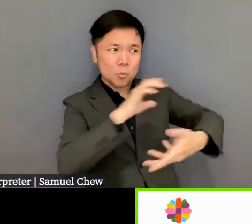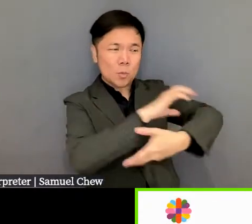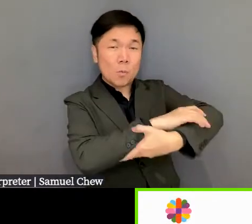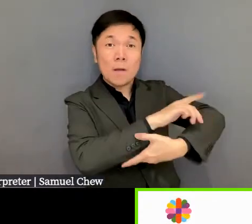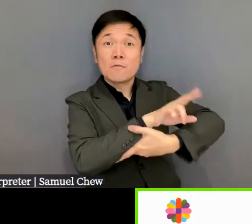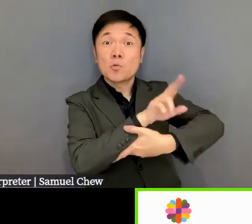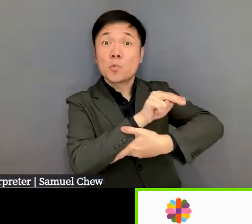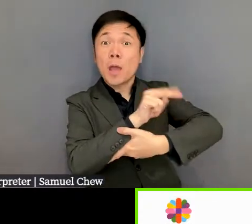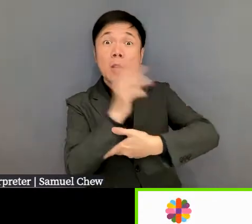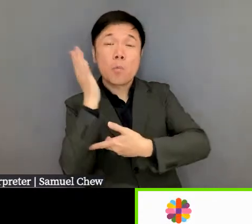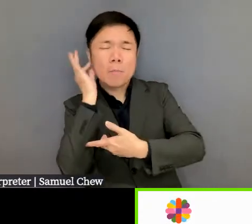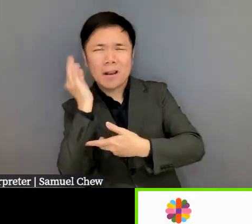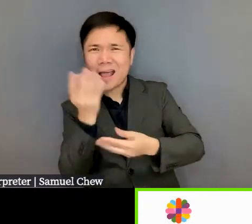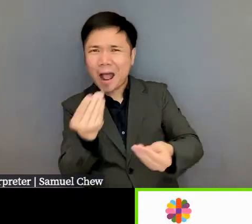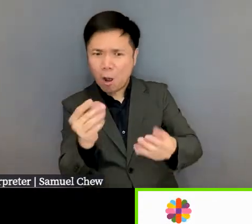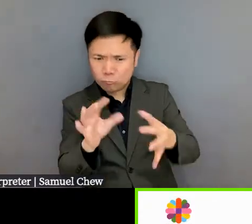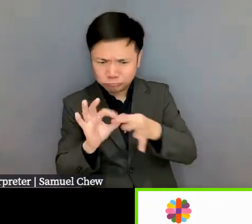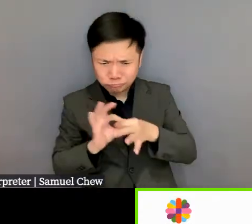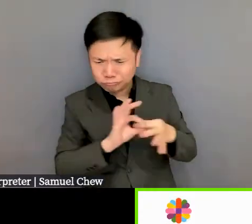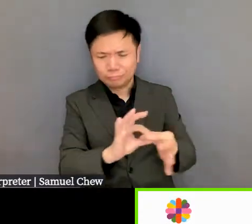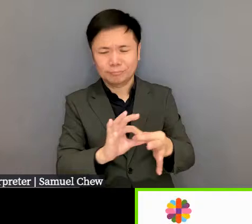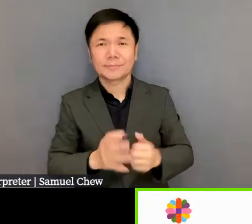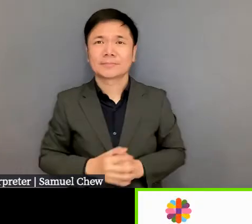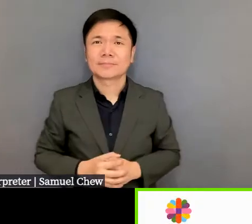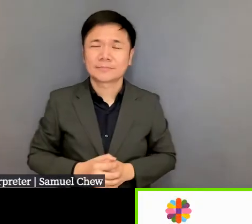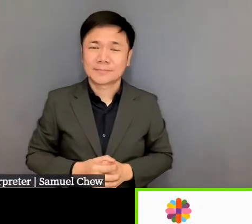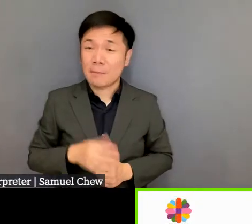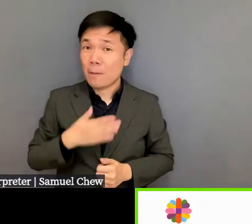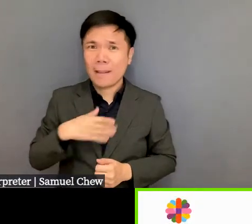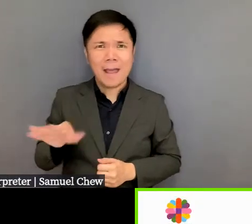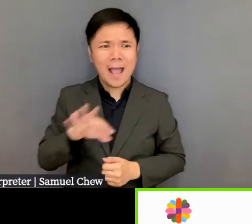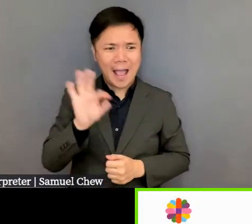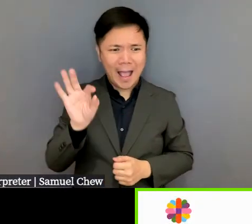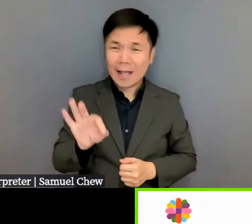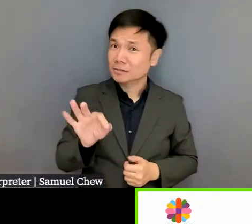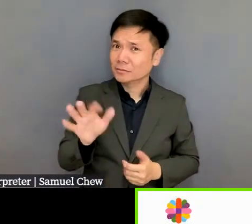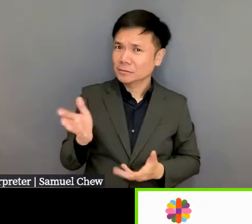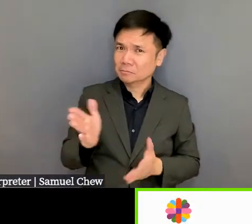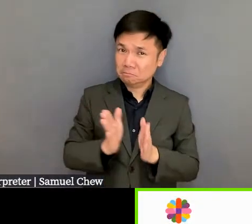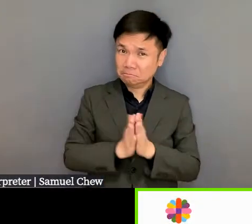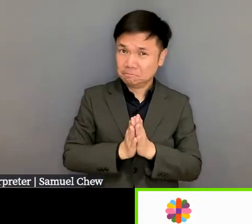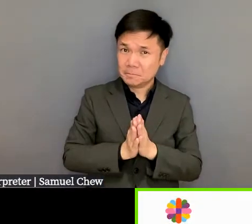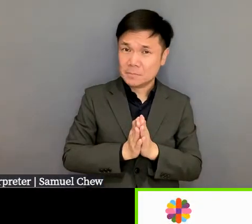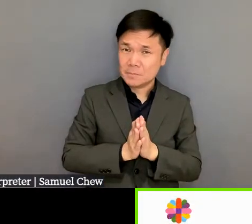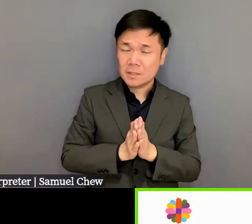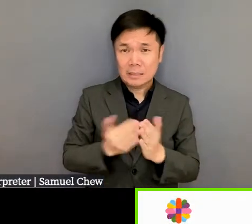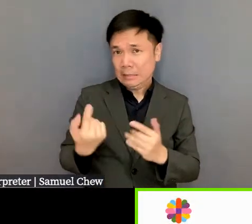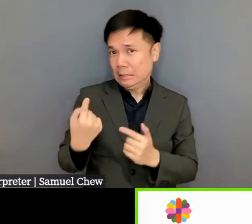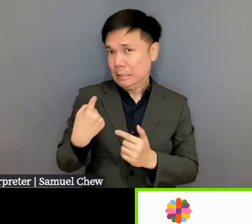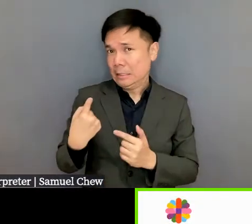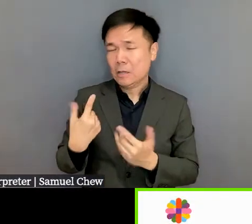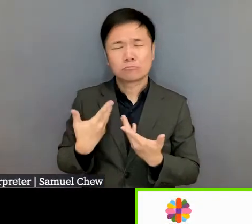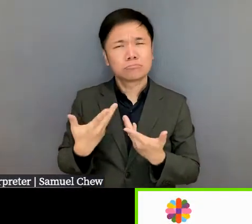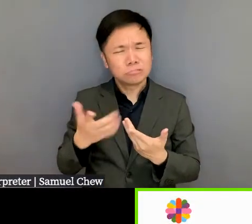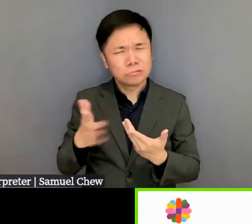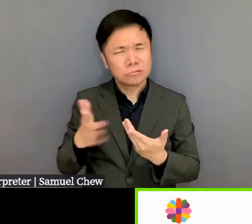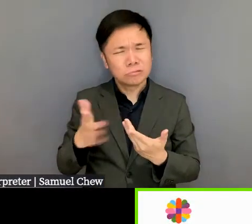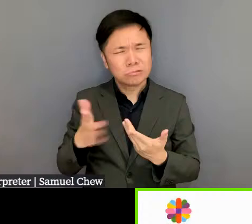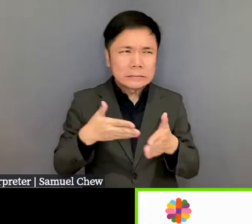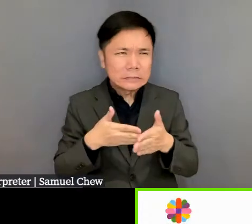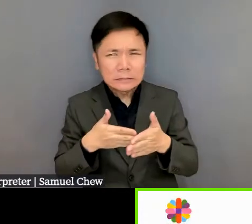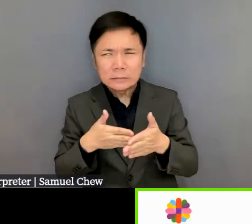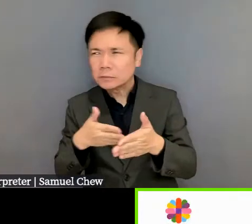would be interested to ask you if you can tell us about, I think we talked already about some of the challenges. You talked